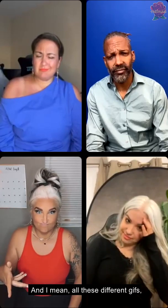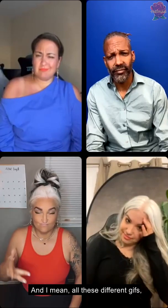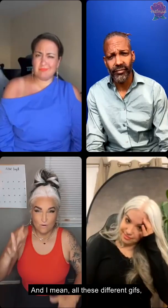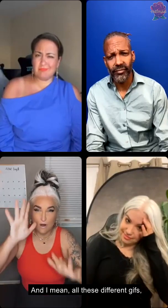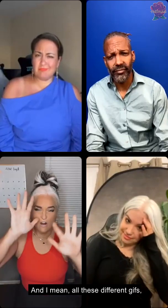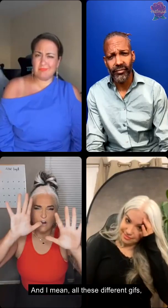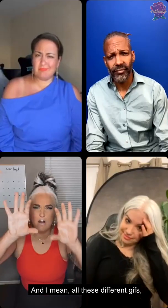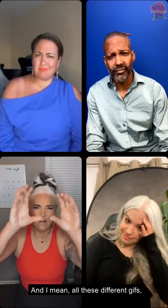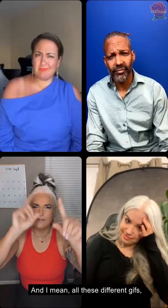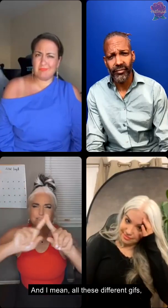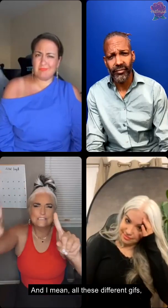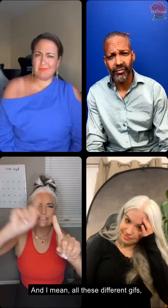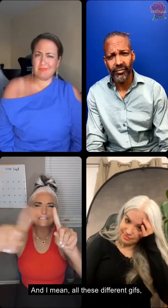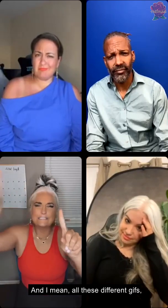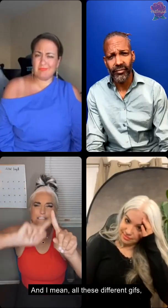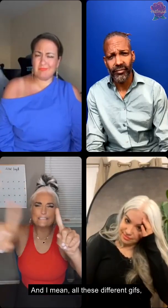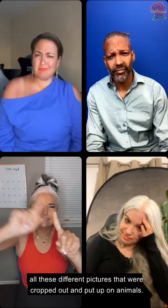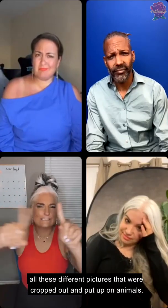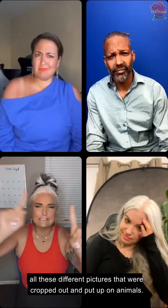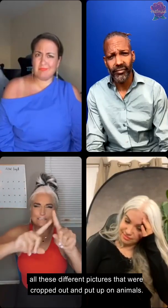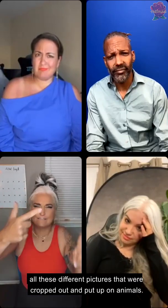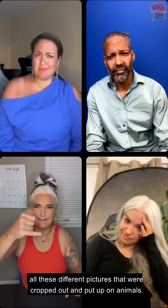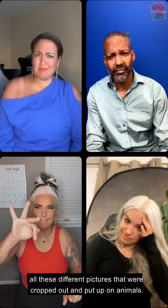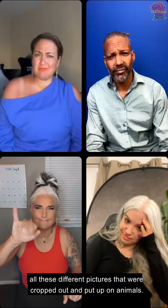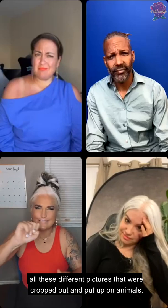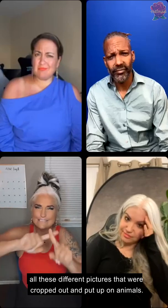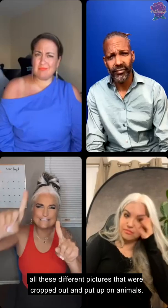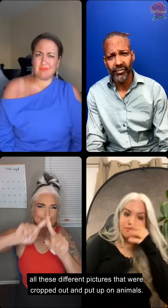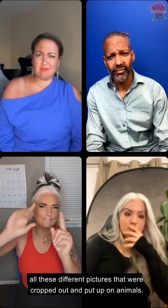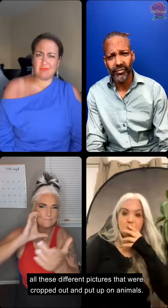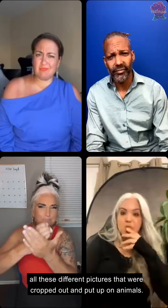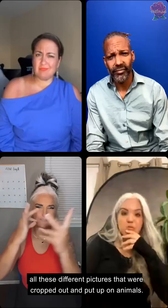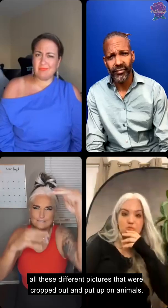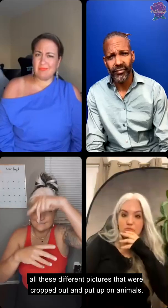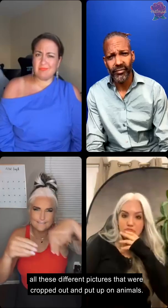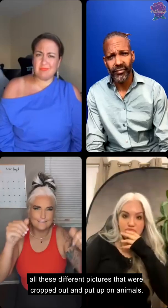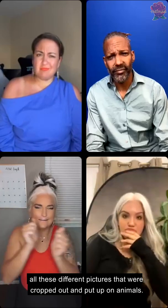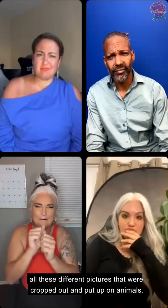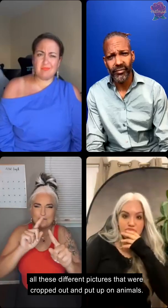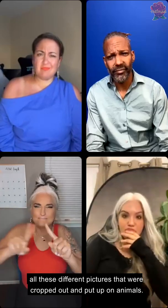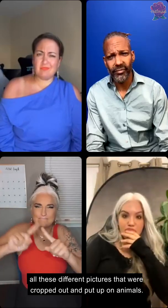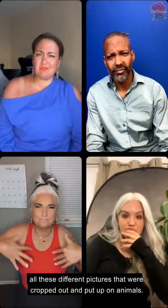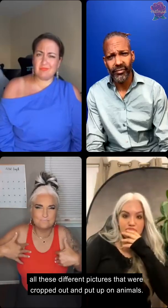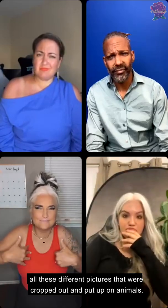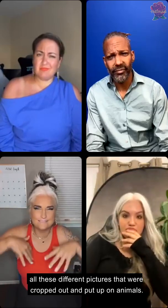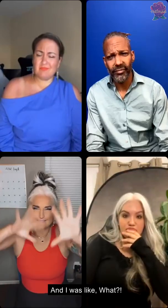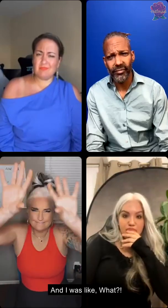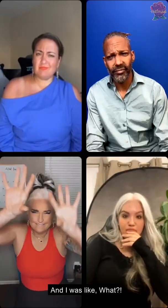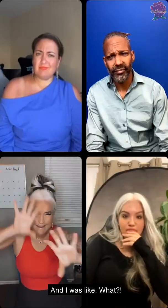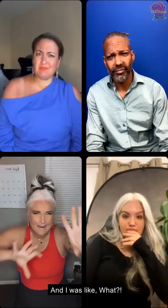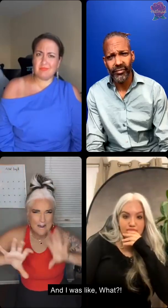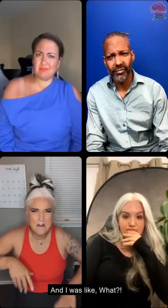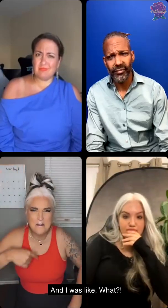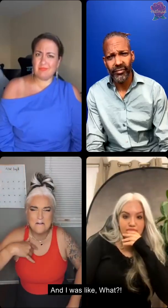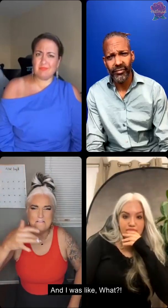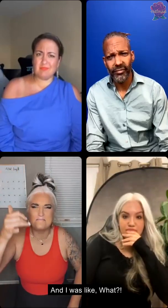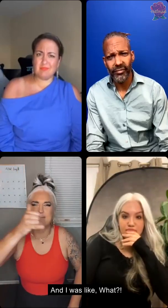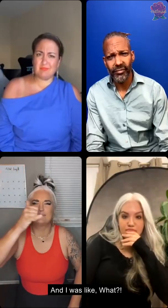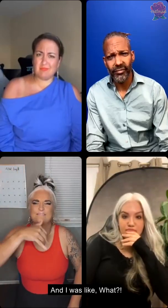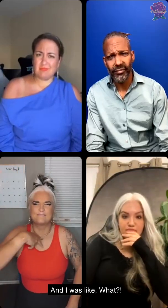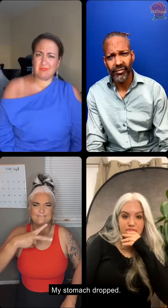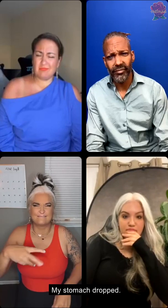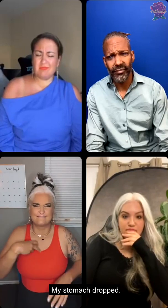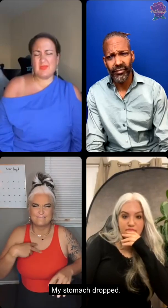And I mean, all these different gifts, all these different pictures that were cropped out and put up on animals. And I was